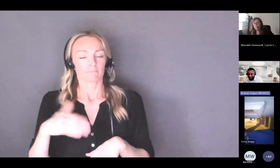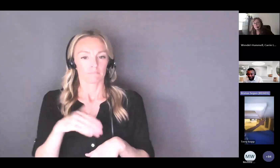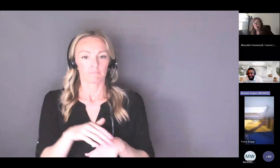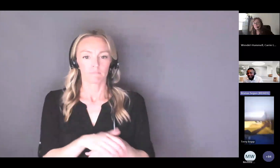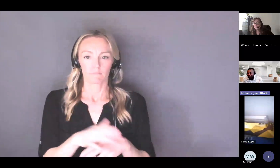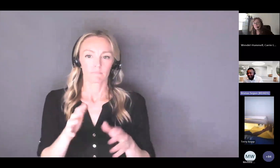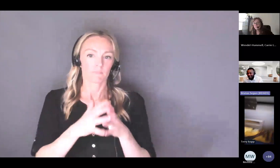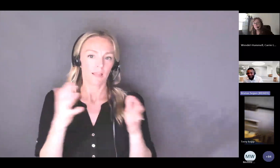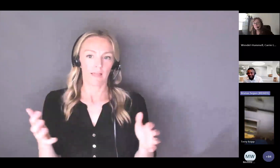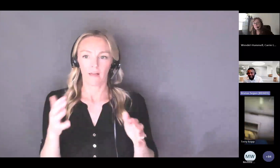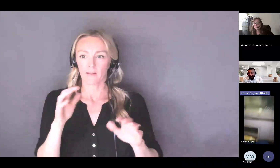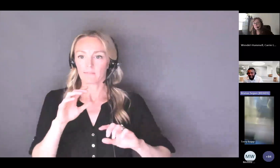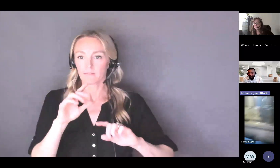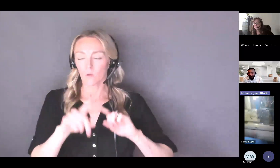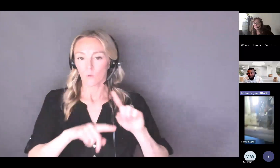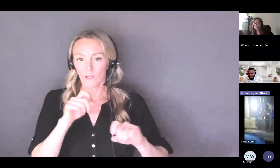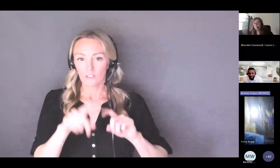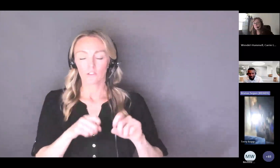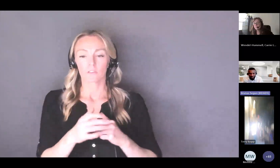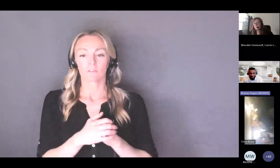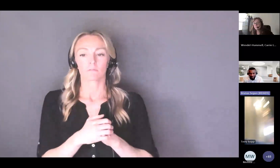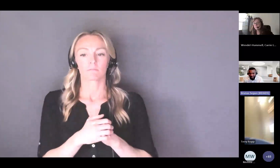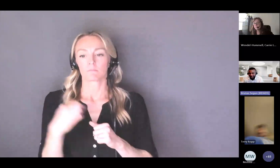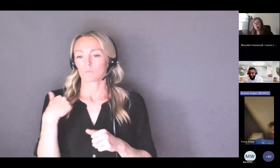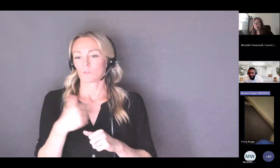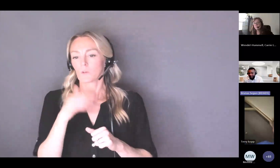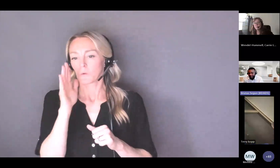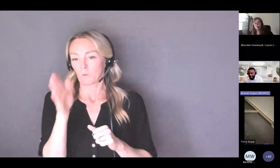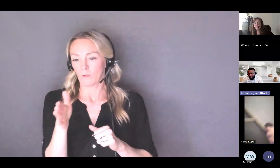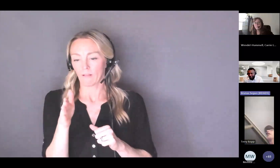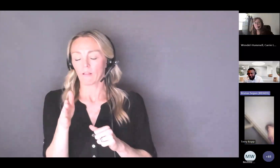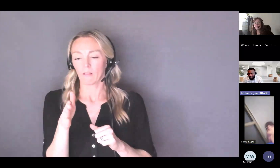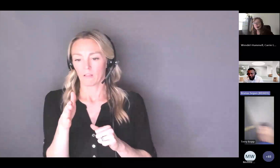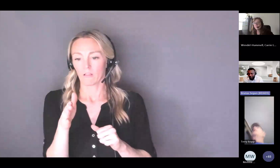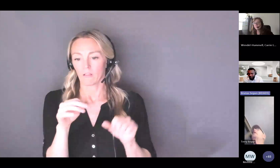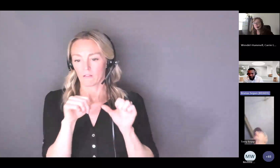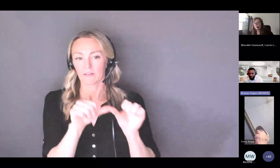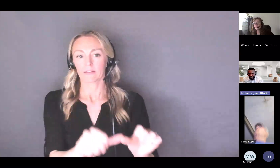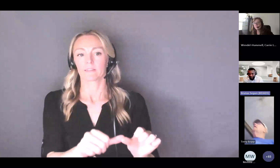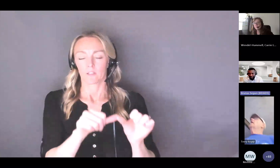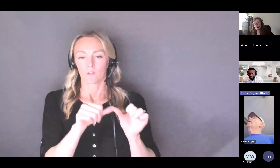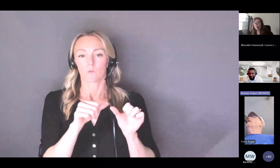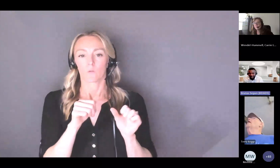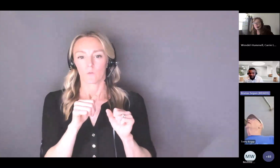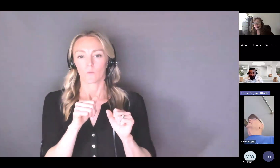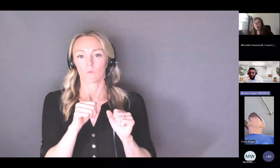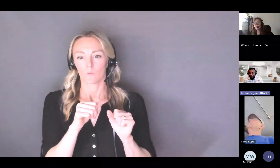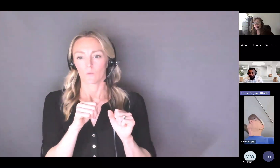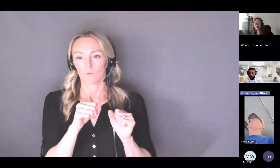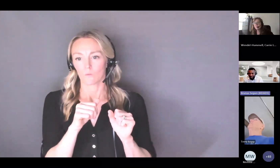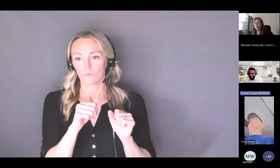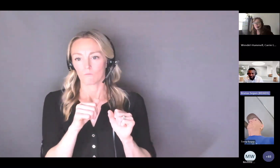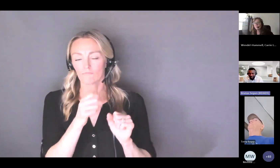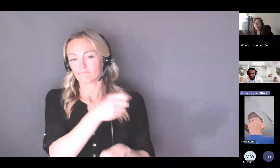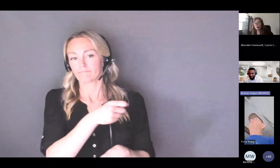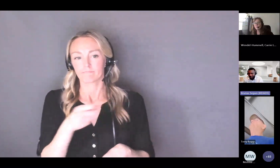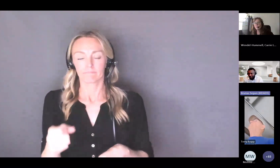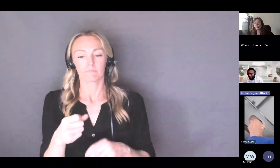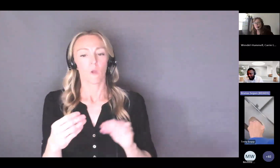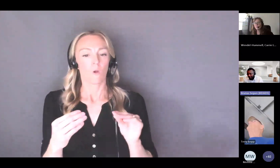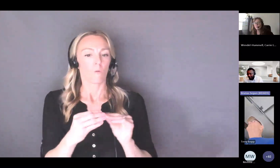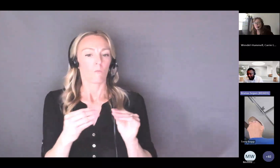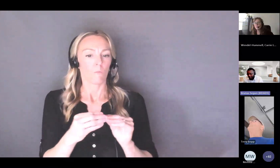had a lot of questions still, and we will continue to try to bring more, subject matter experts to come to these sessions